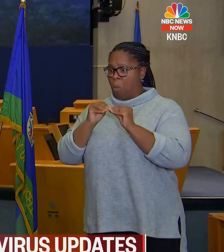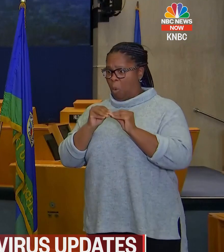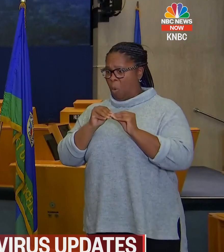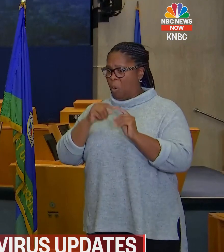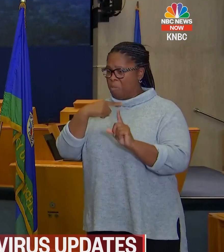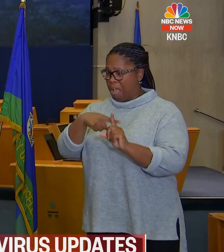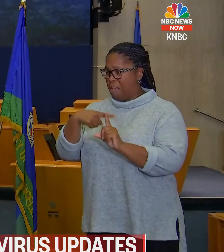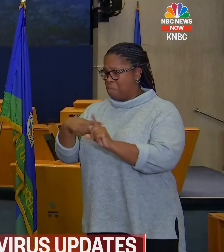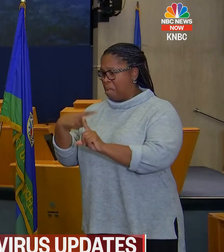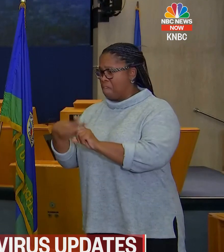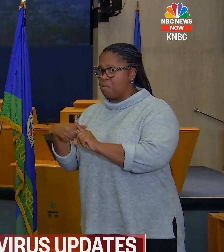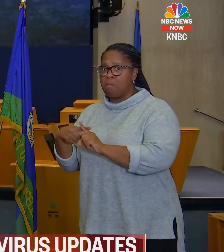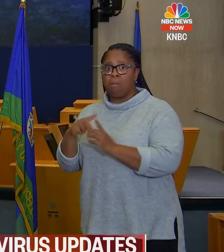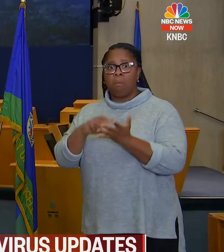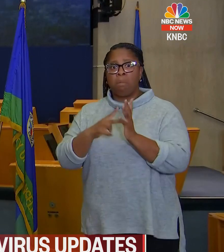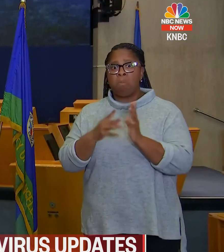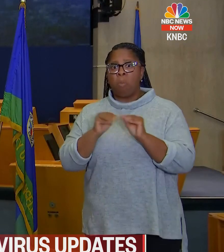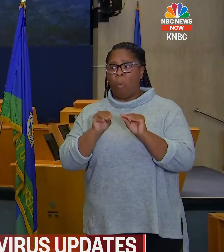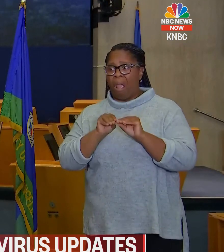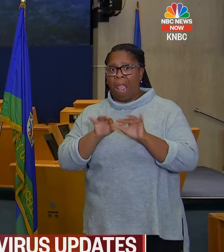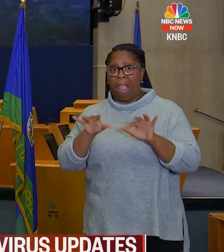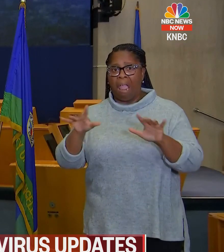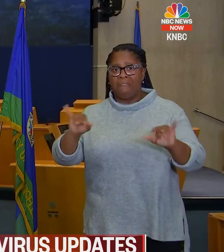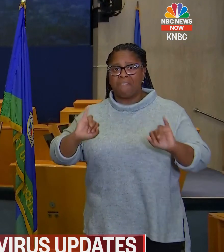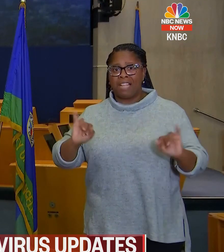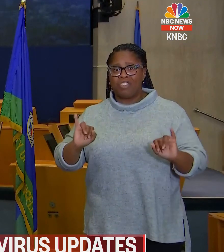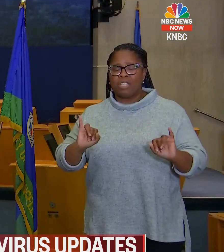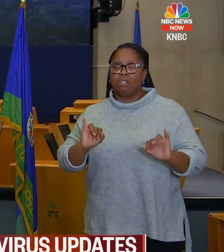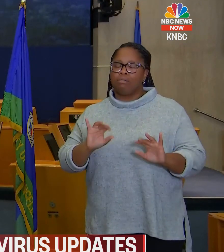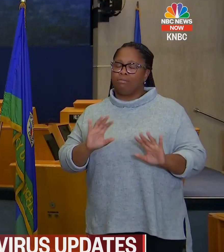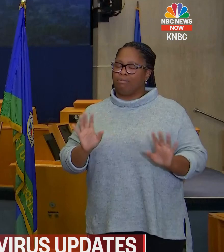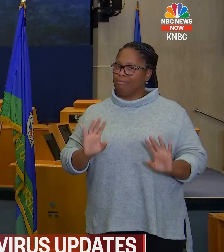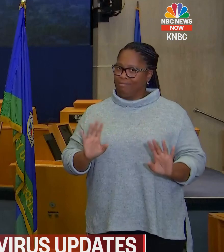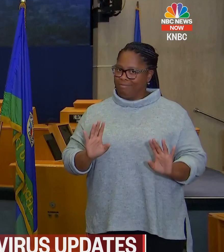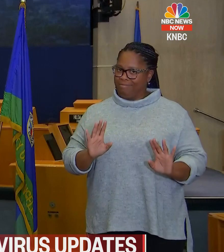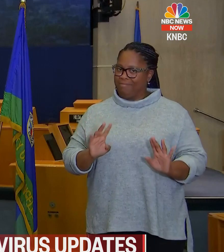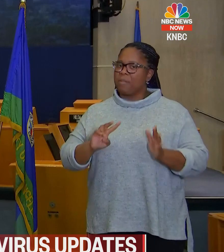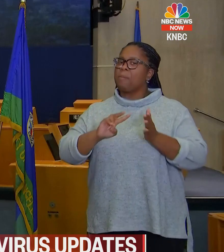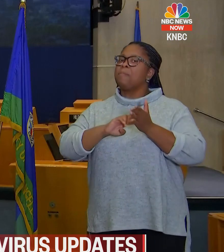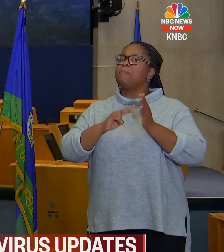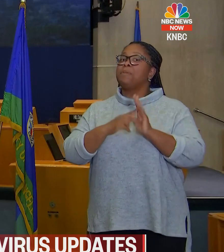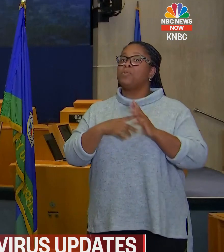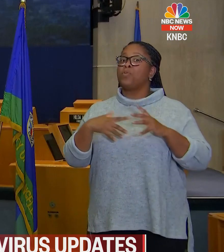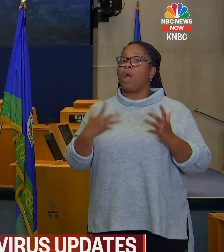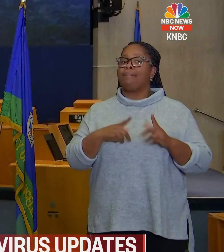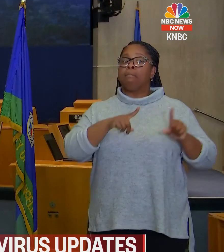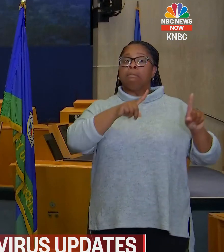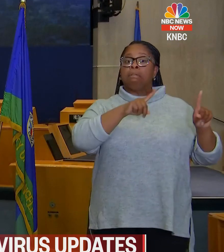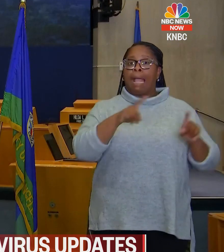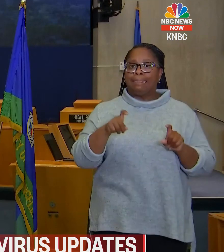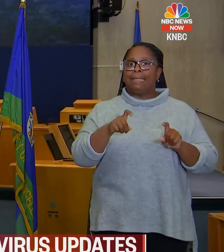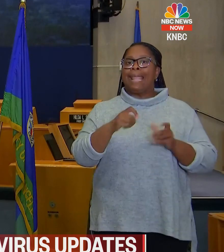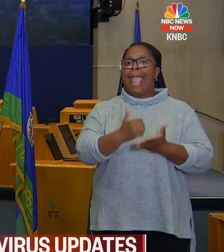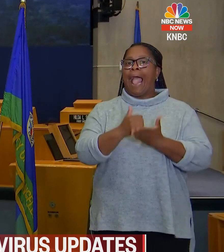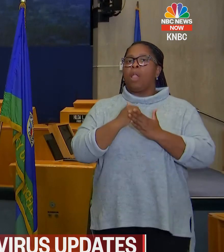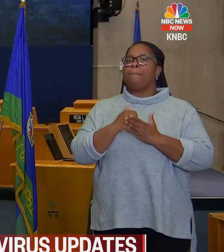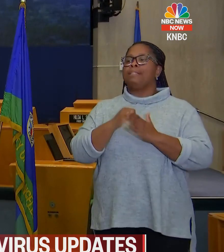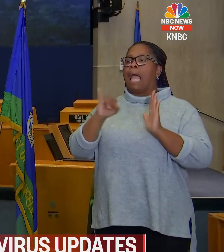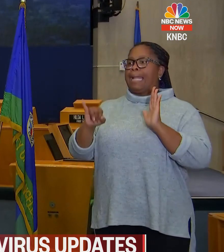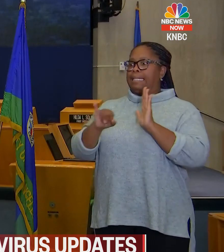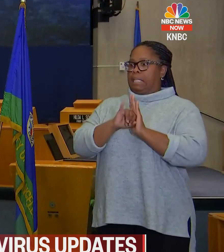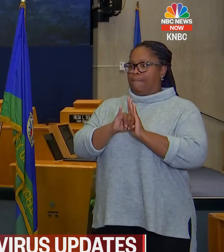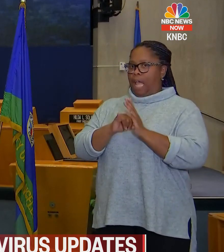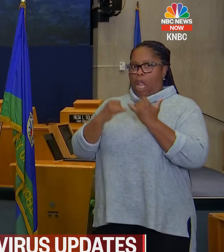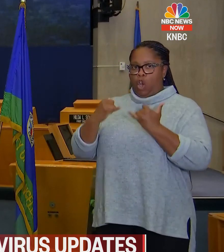having an outbreak of new infections. Rather, testing is helping us identify our current